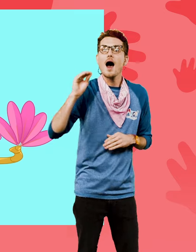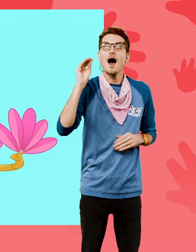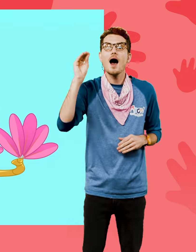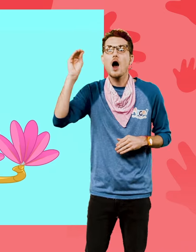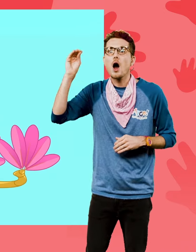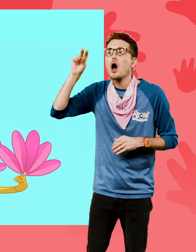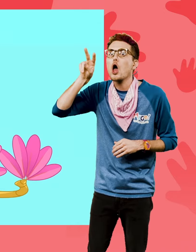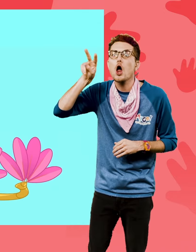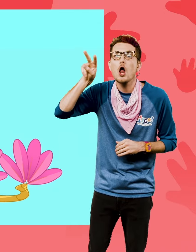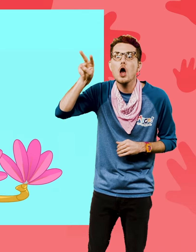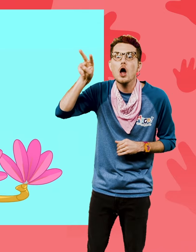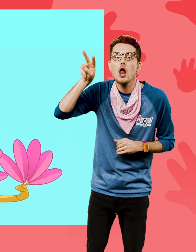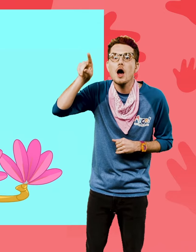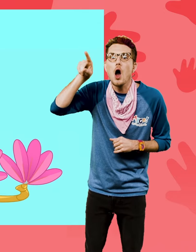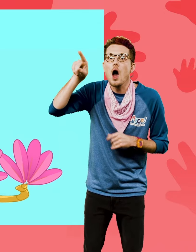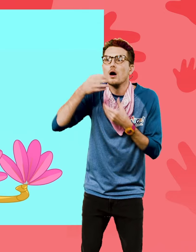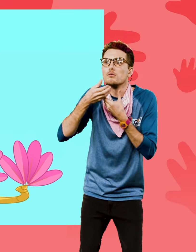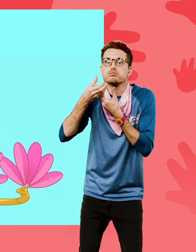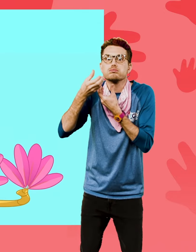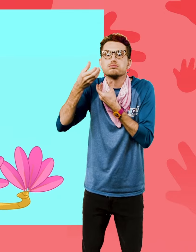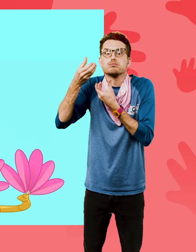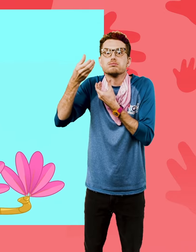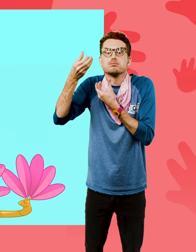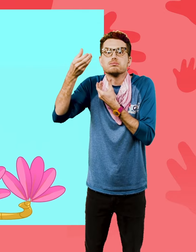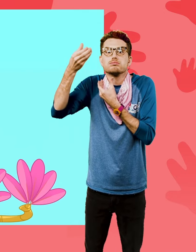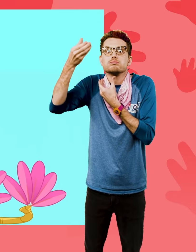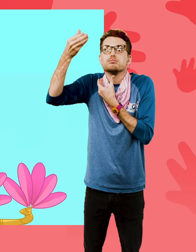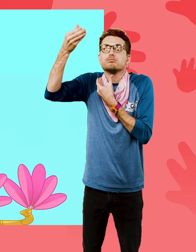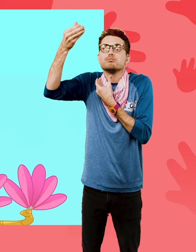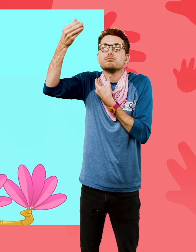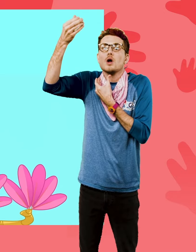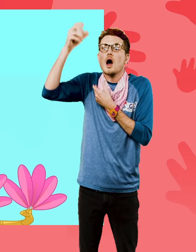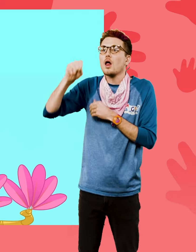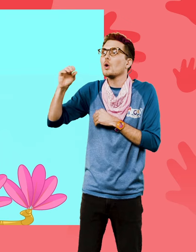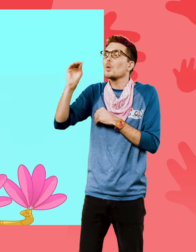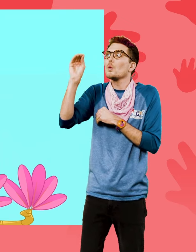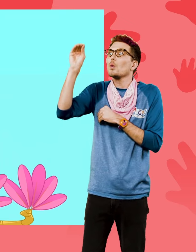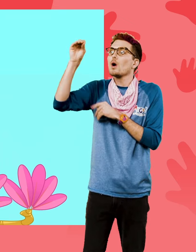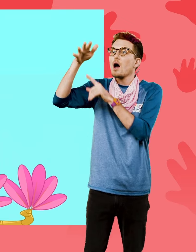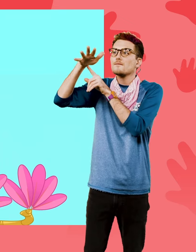Look, Morphle, it will stretch its neck to reach that leaf.